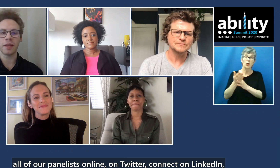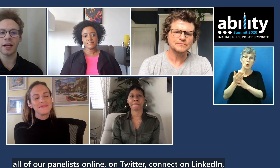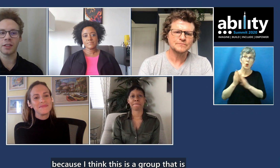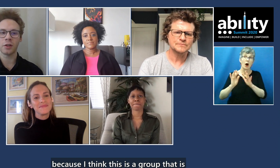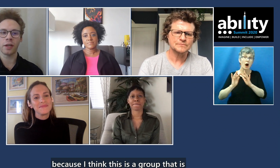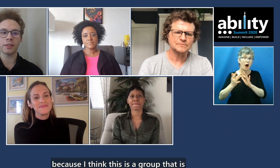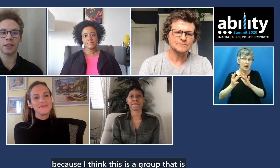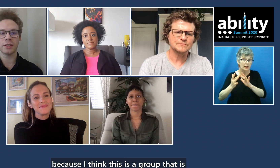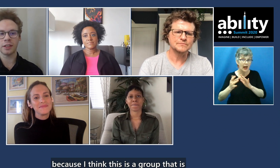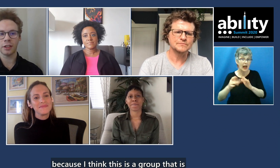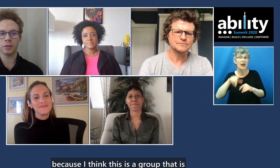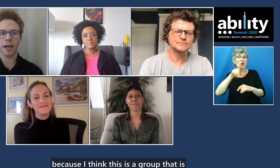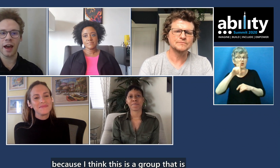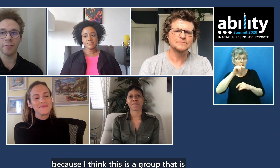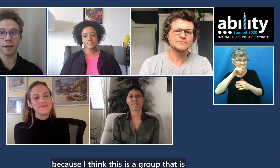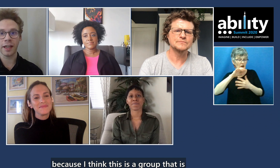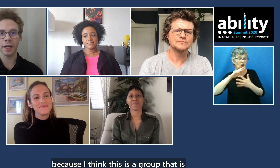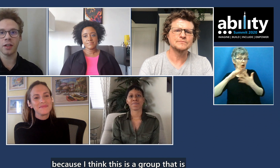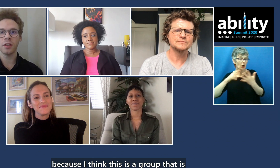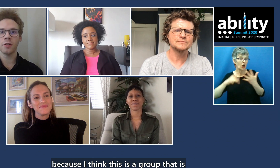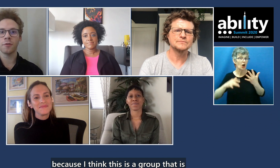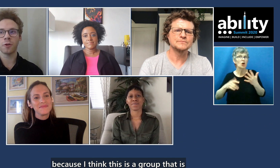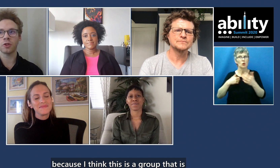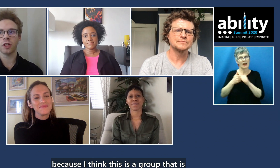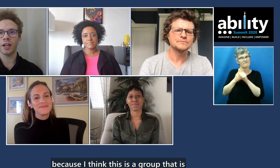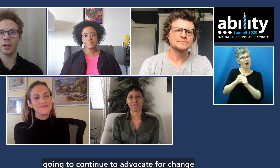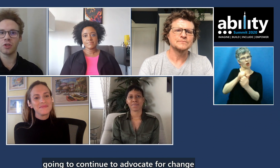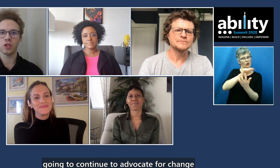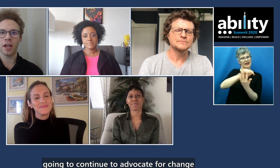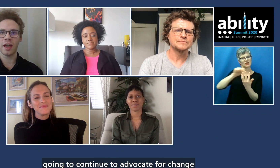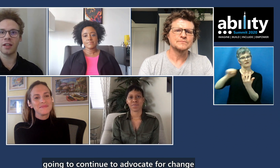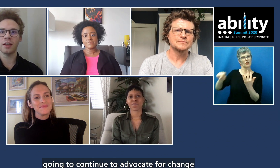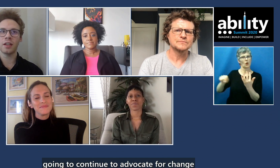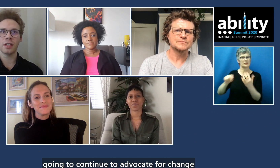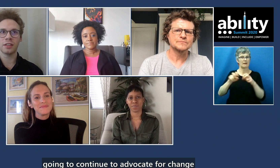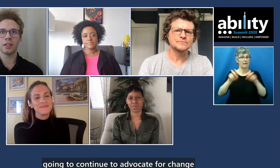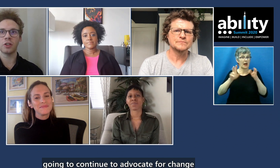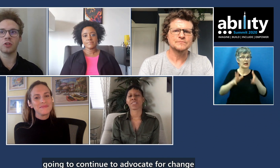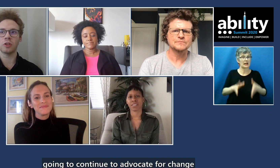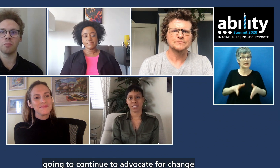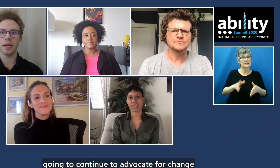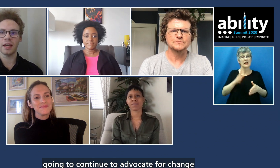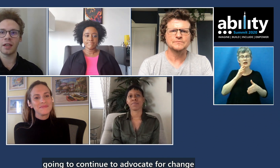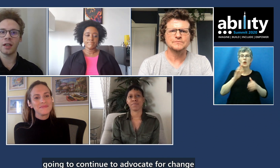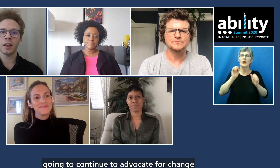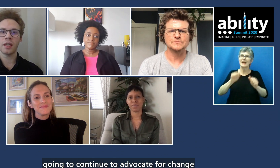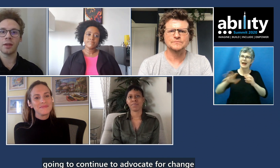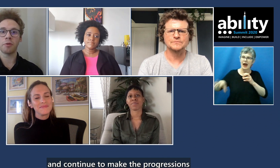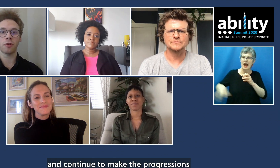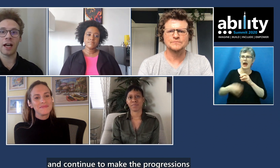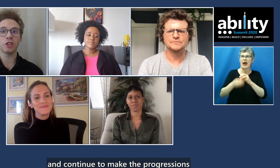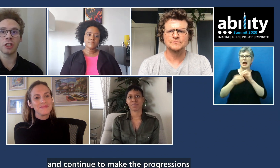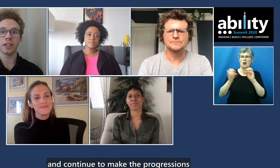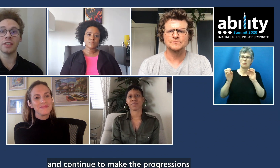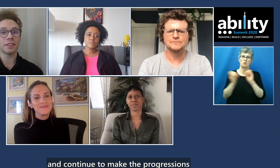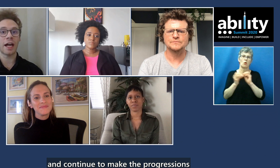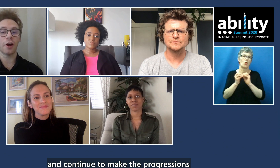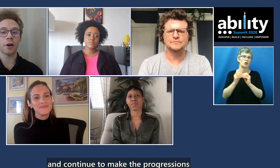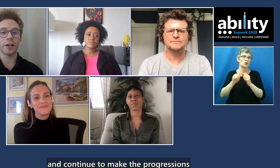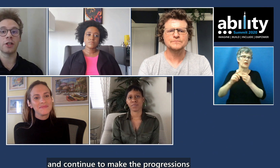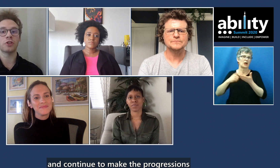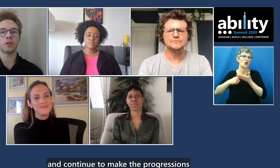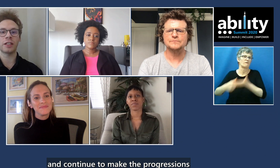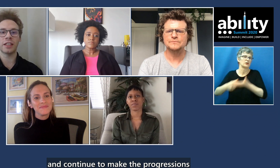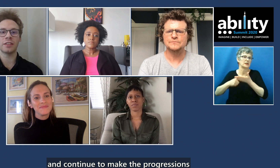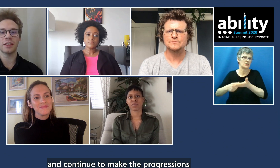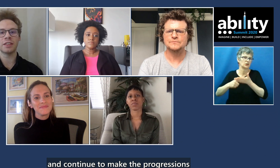the group that is going to continue to advocate for change and continue to make the progressions that